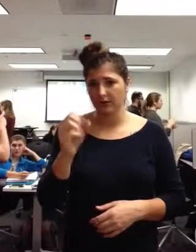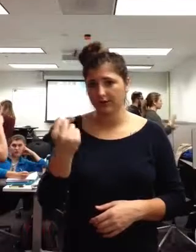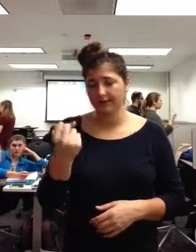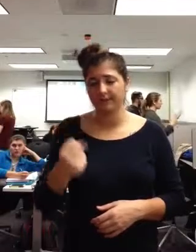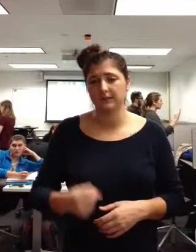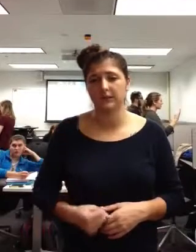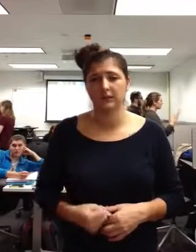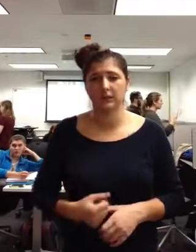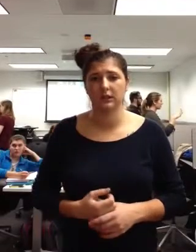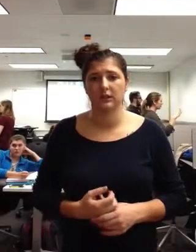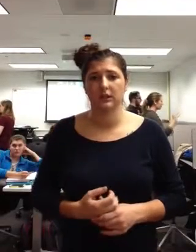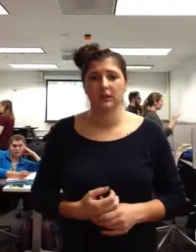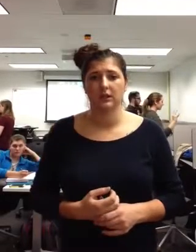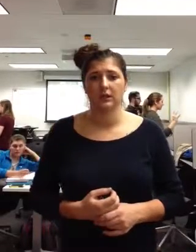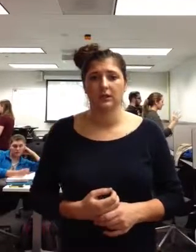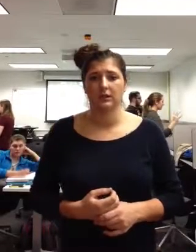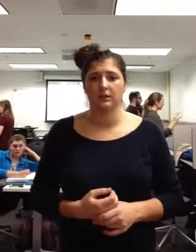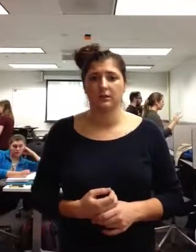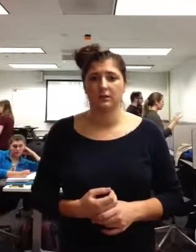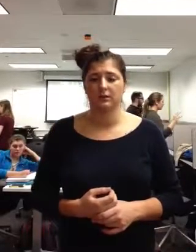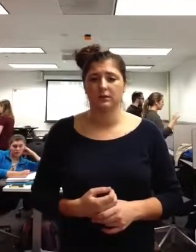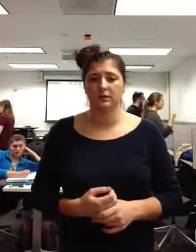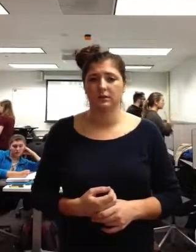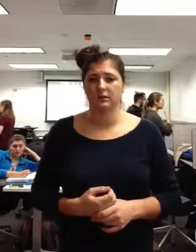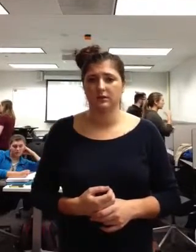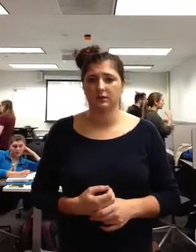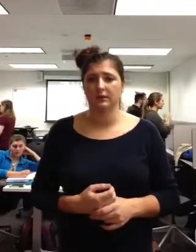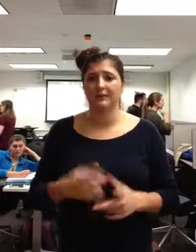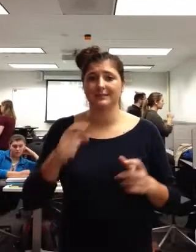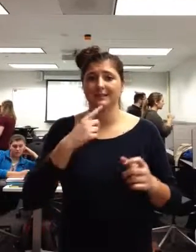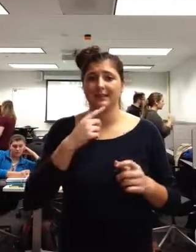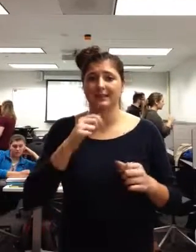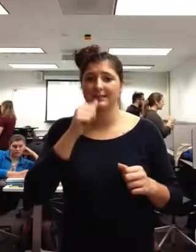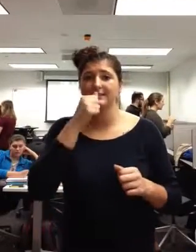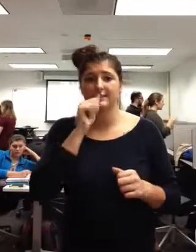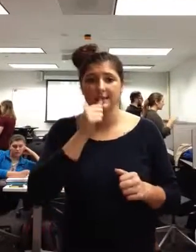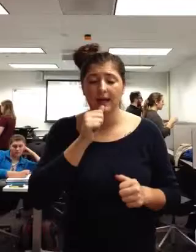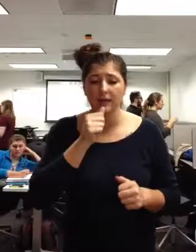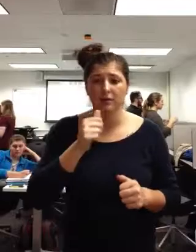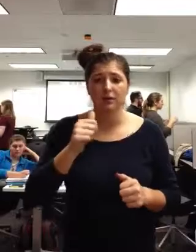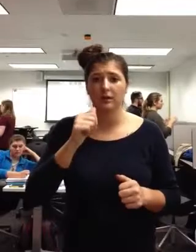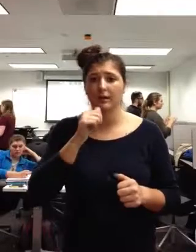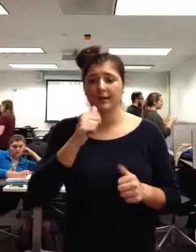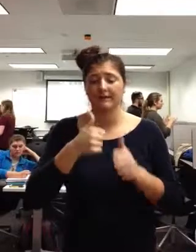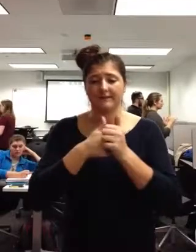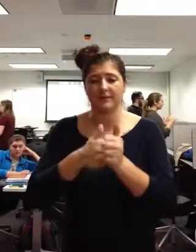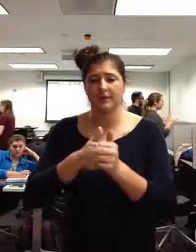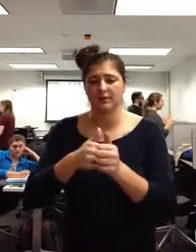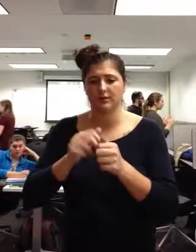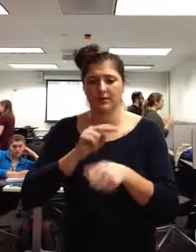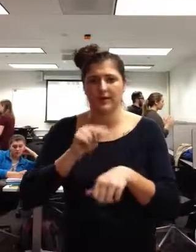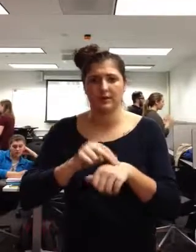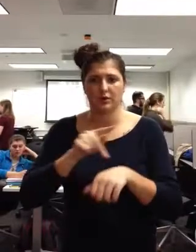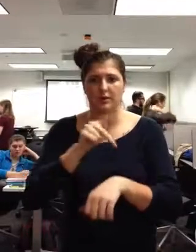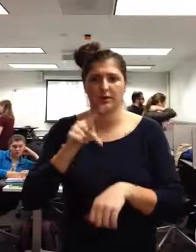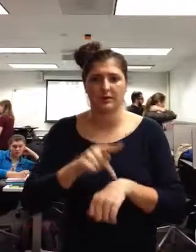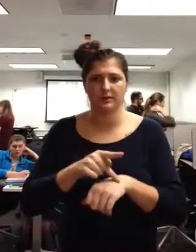America's racial policy as intolerable and in violation of national principles. So President Truman took the step of